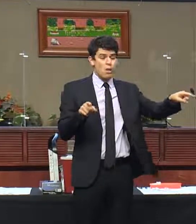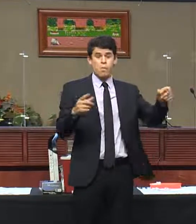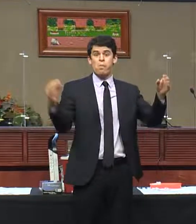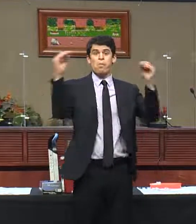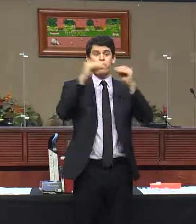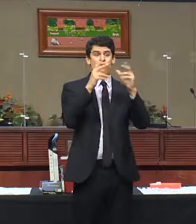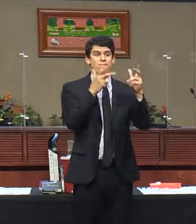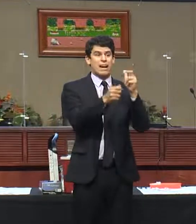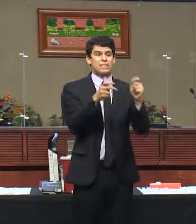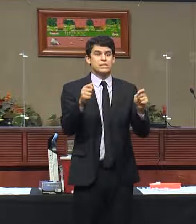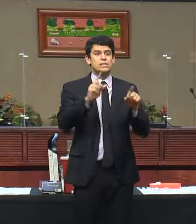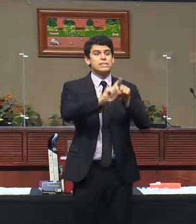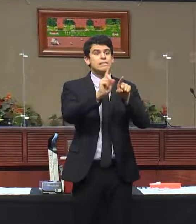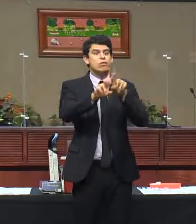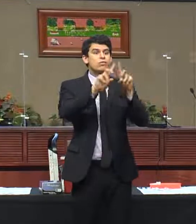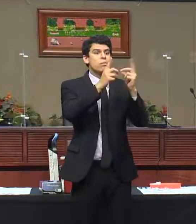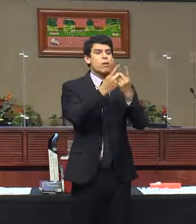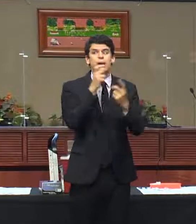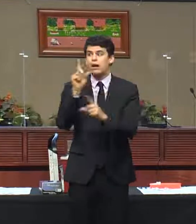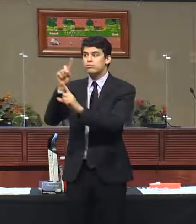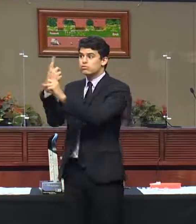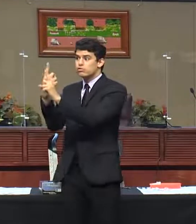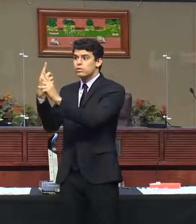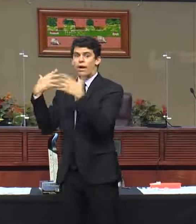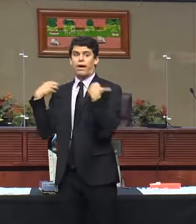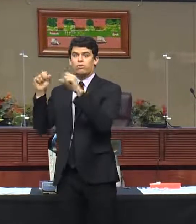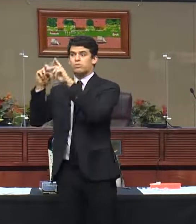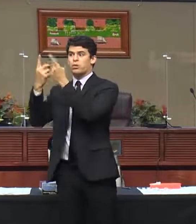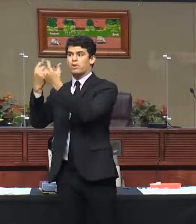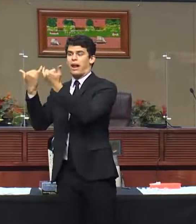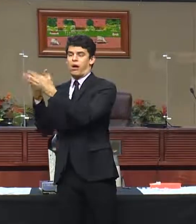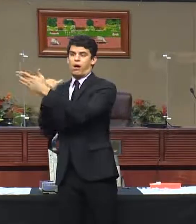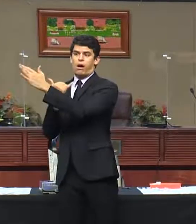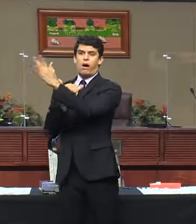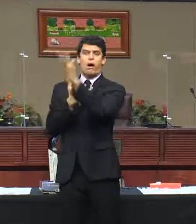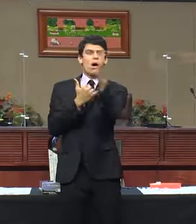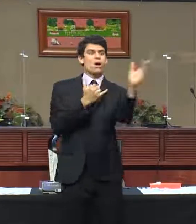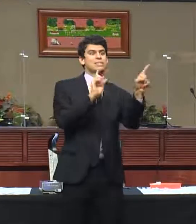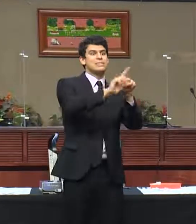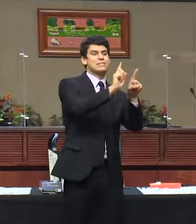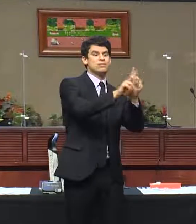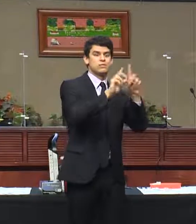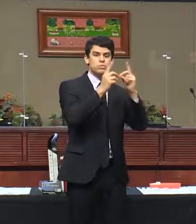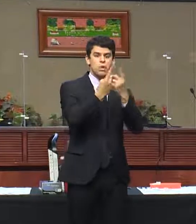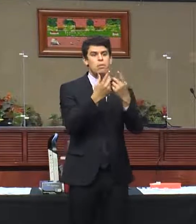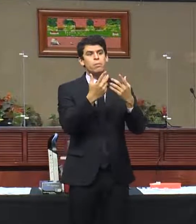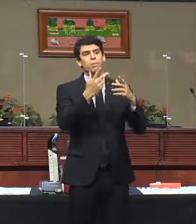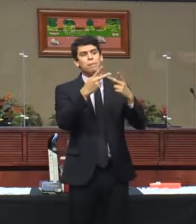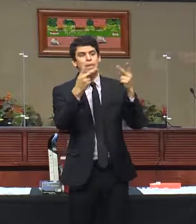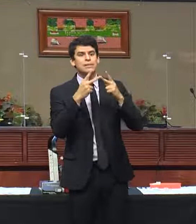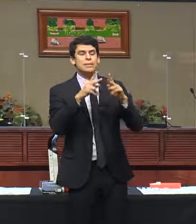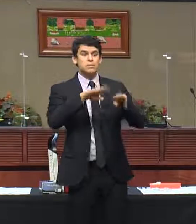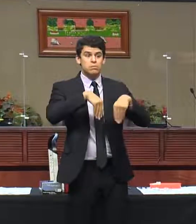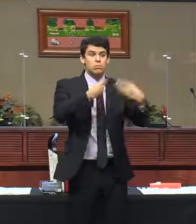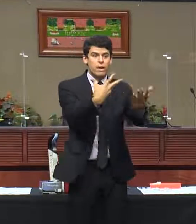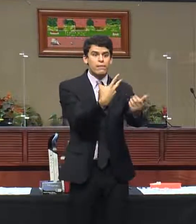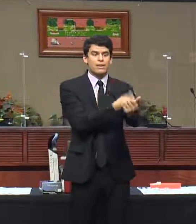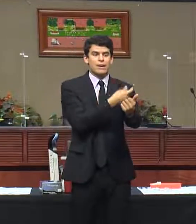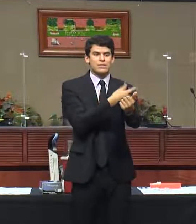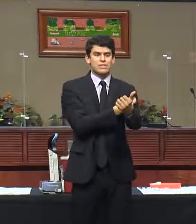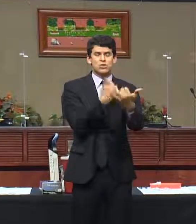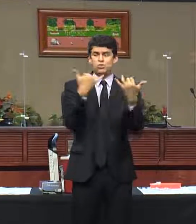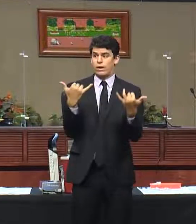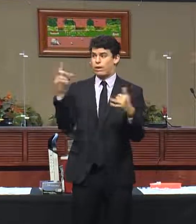county, it has to be based on zip codes. So we have to trust that the